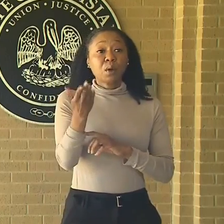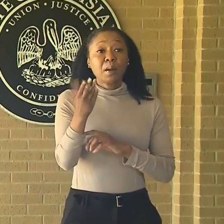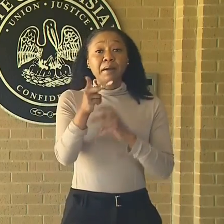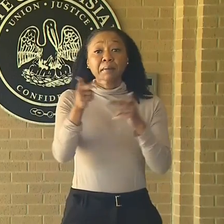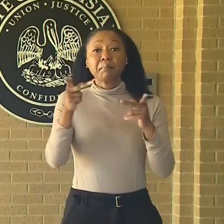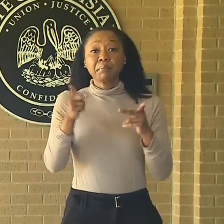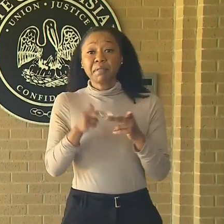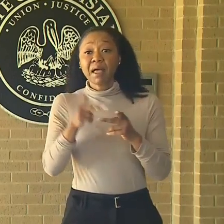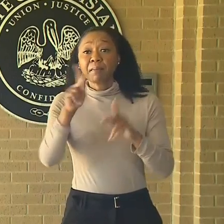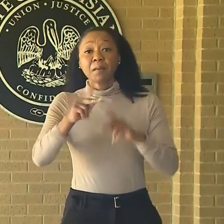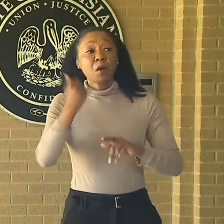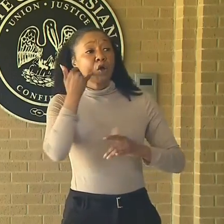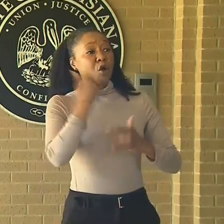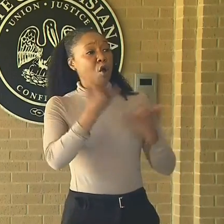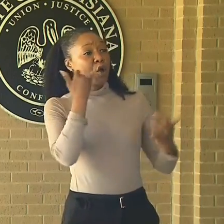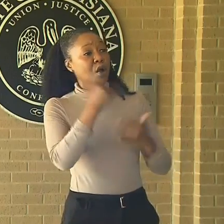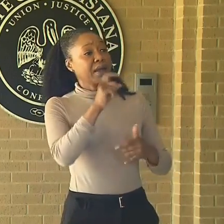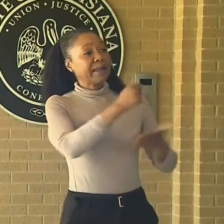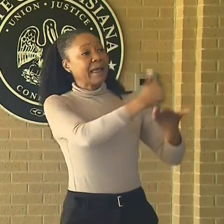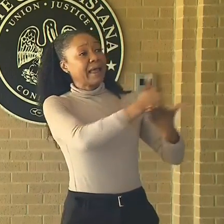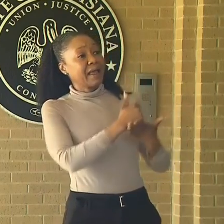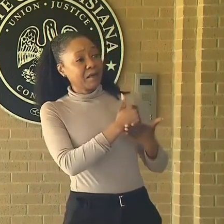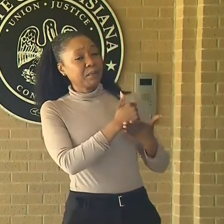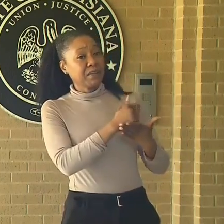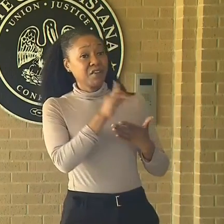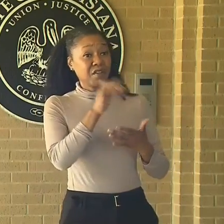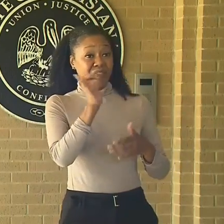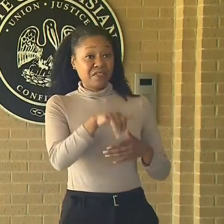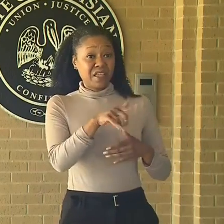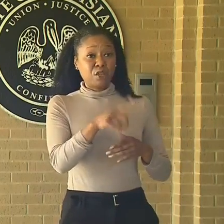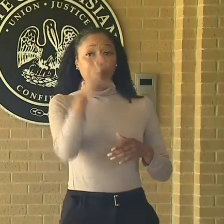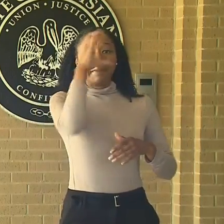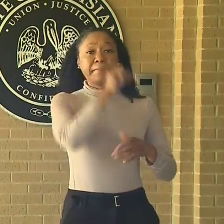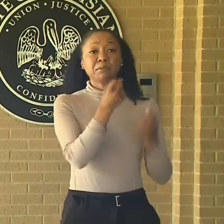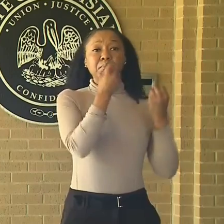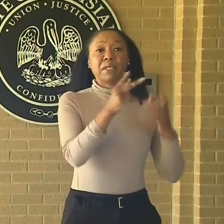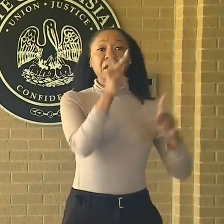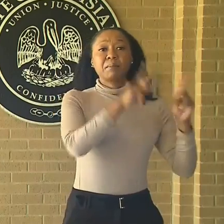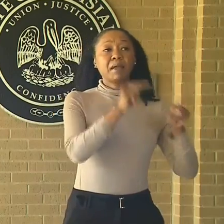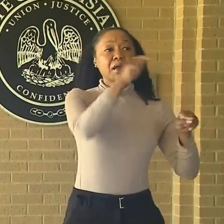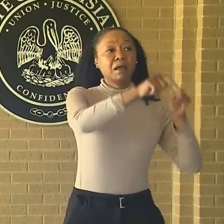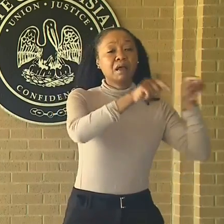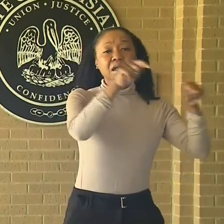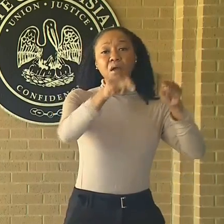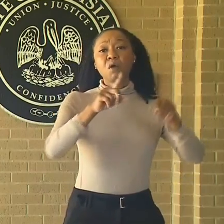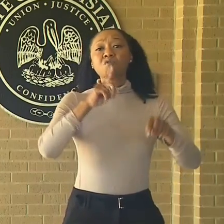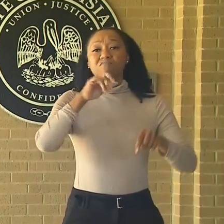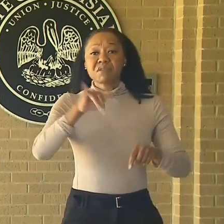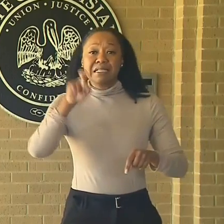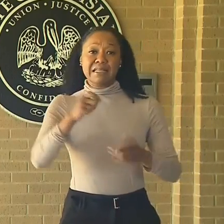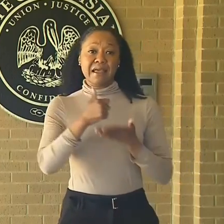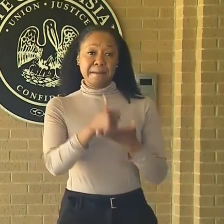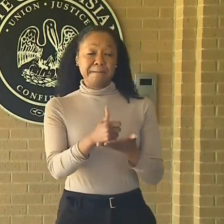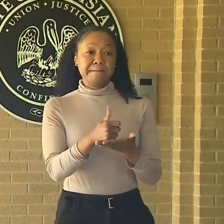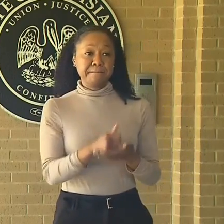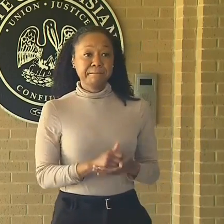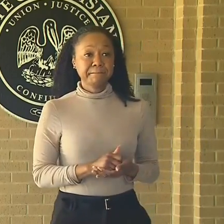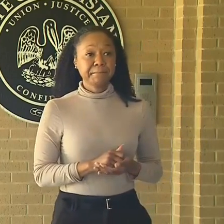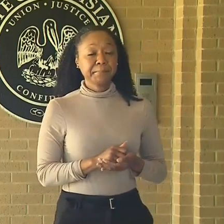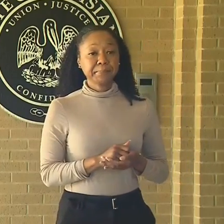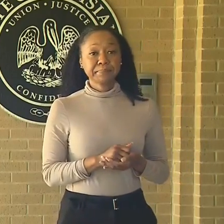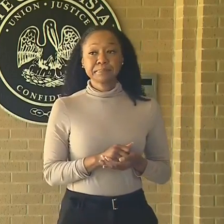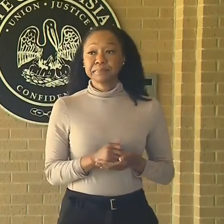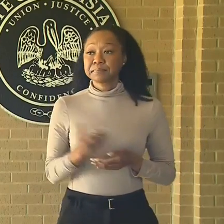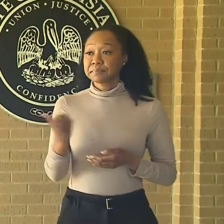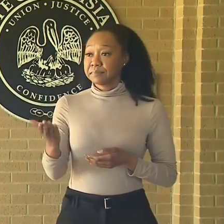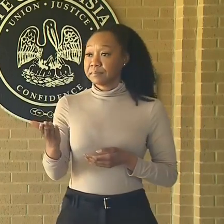where you receive calls for help, because if you do that, you're liable to miss a lot of people who really need some assistance. Yes, sir.